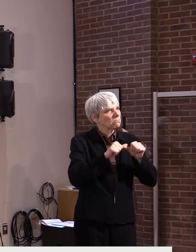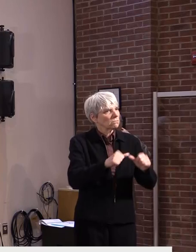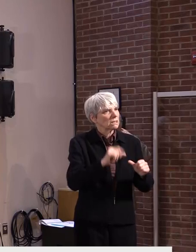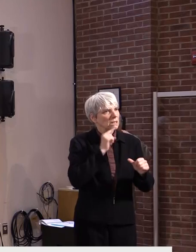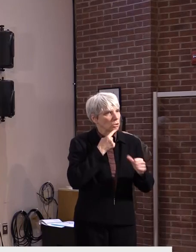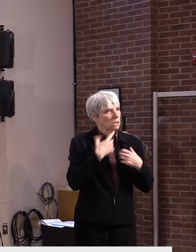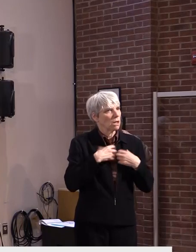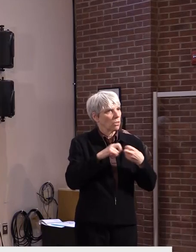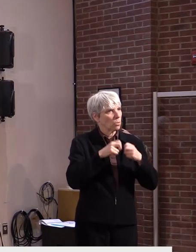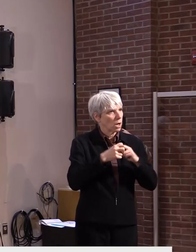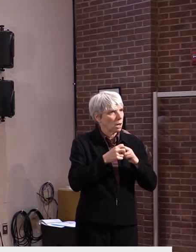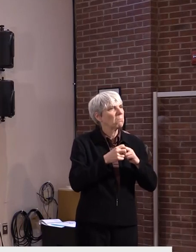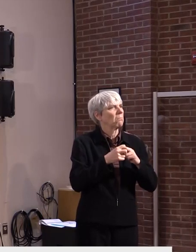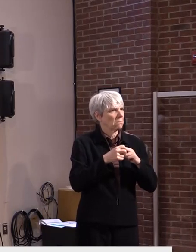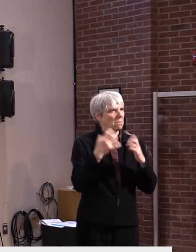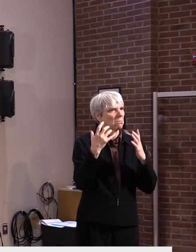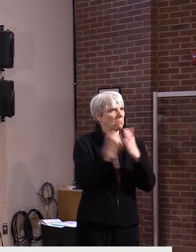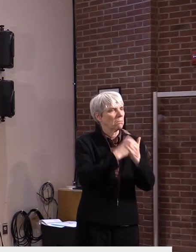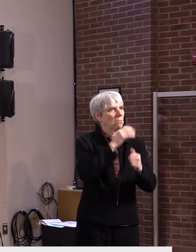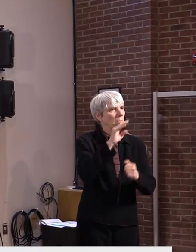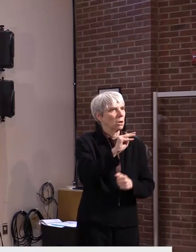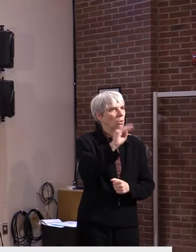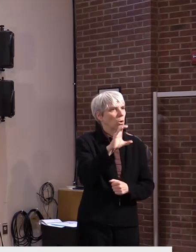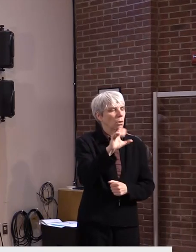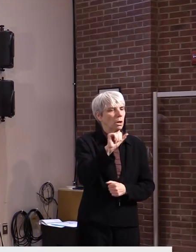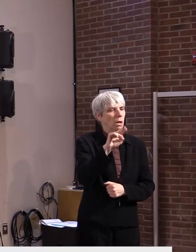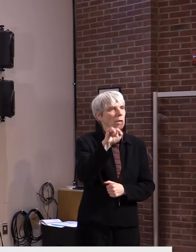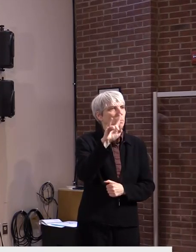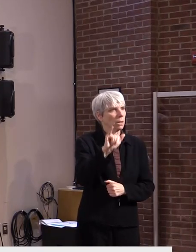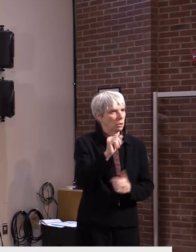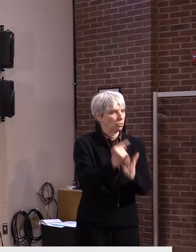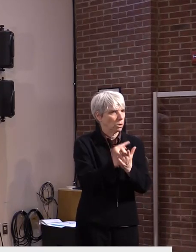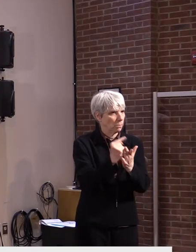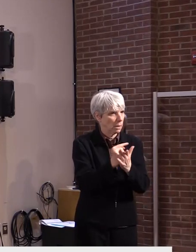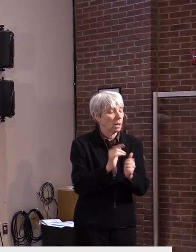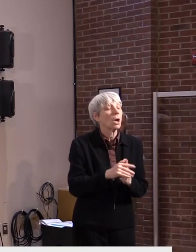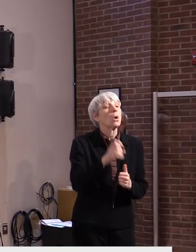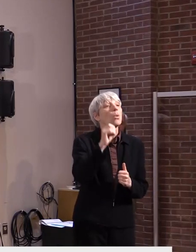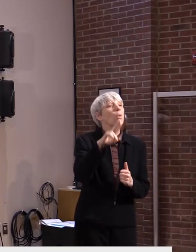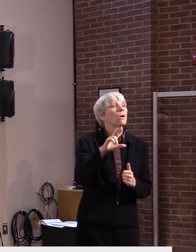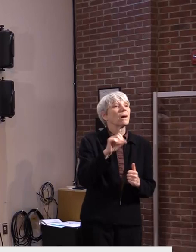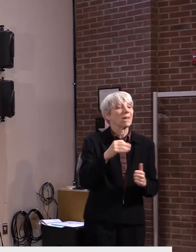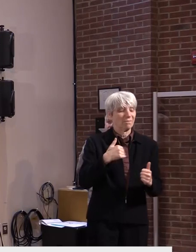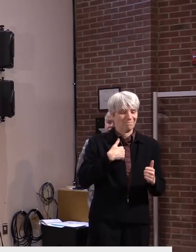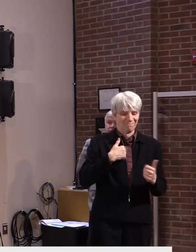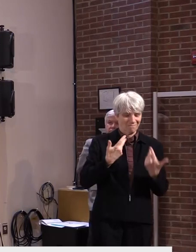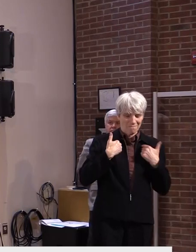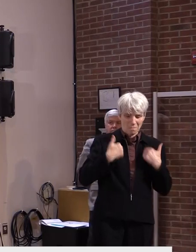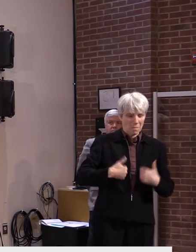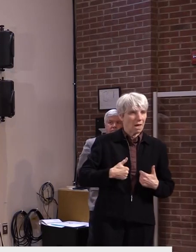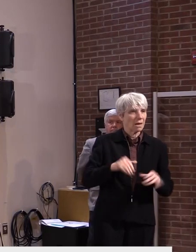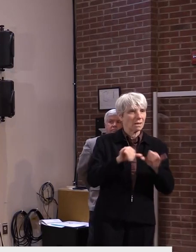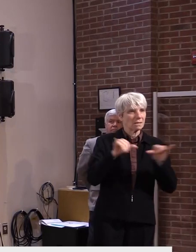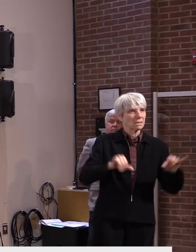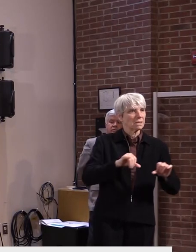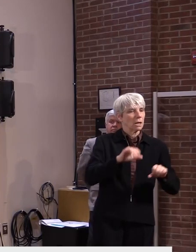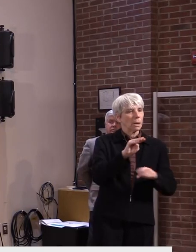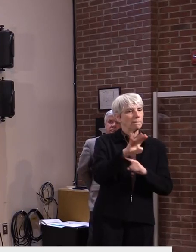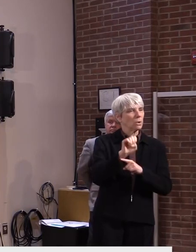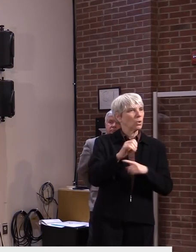conditions. And of course, those whose immune systems may not have mounted an adequate response to the